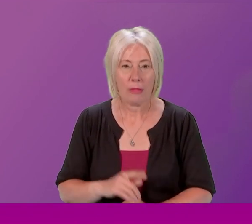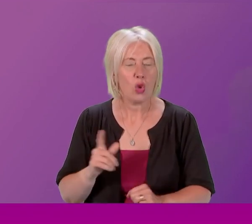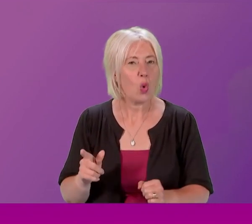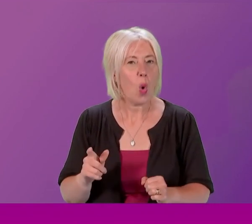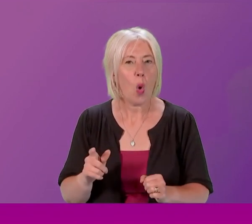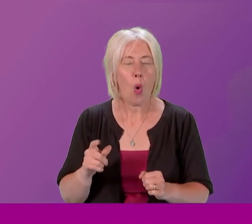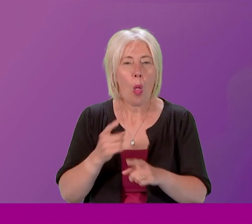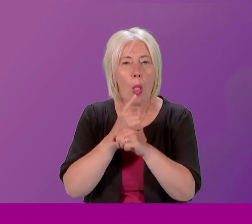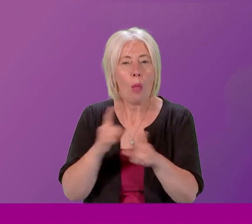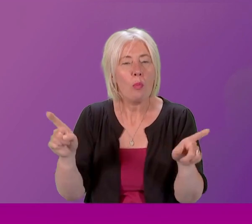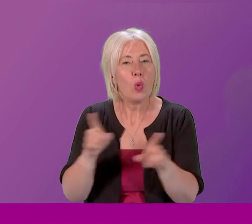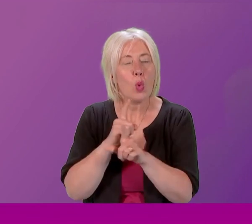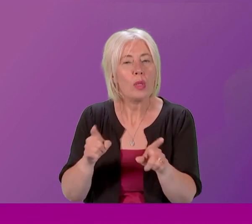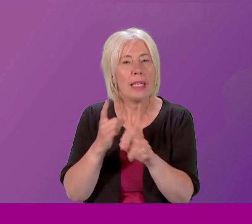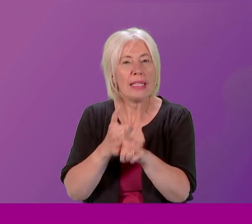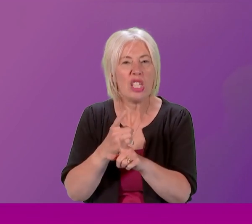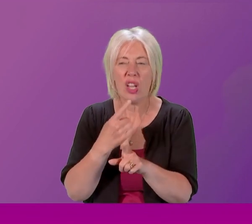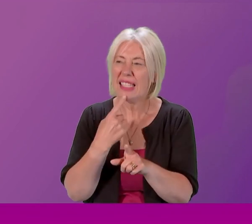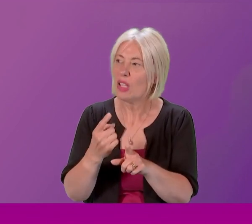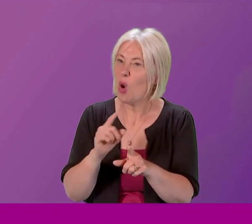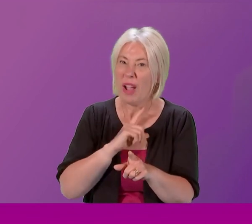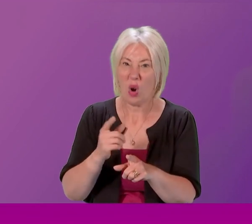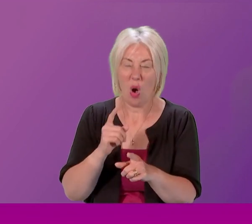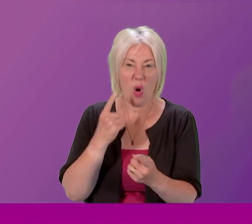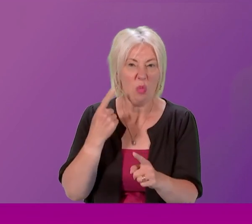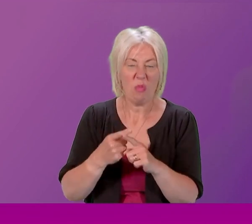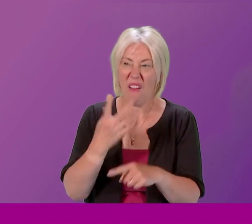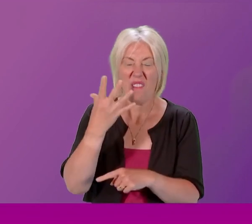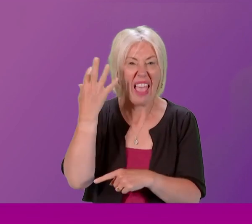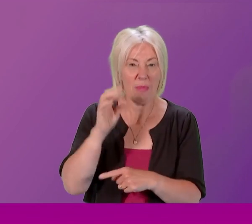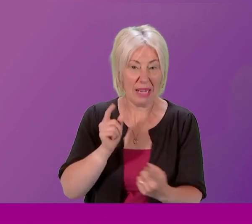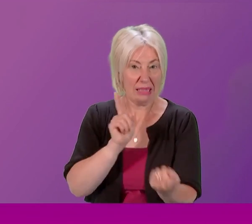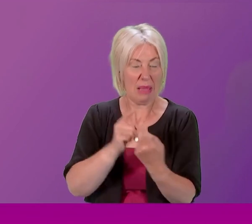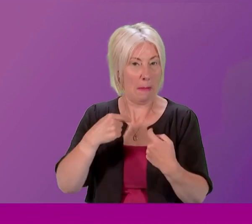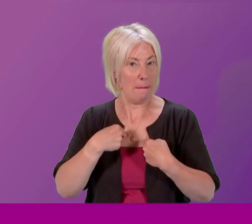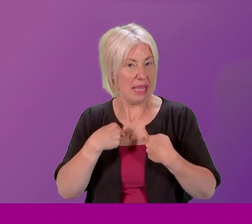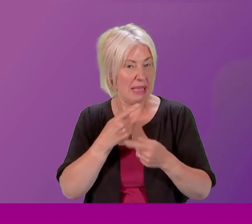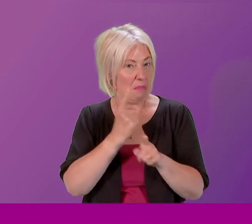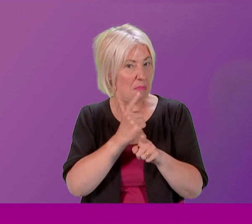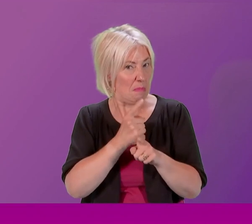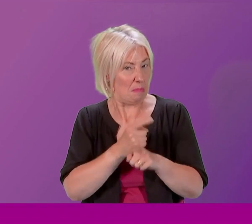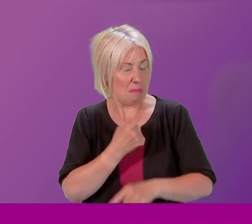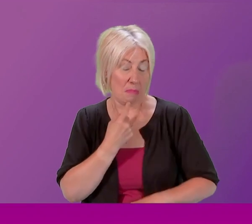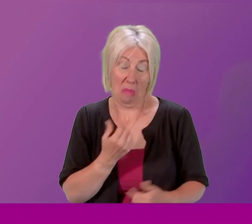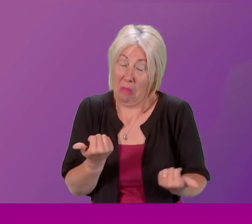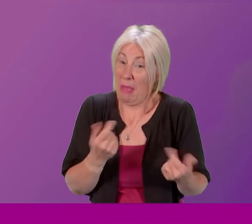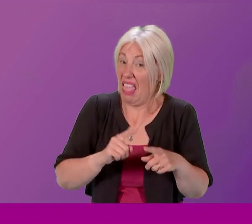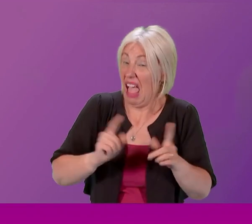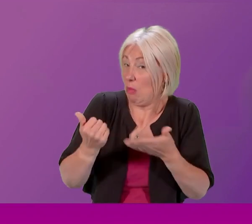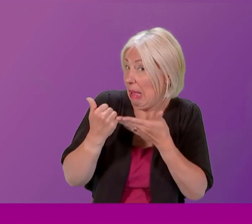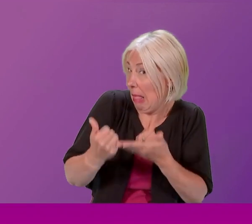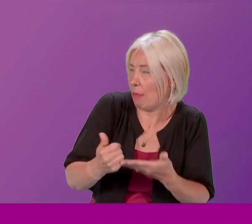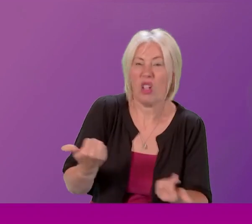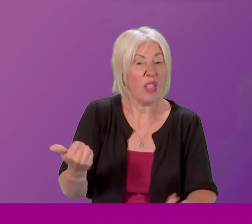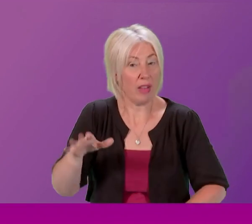just felt that, well, maybe just having a little five-minute exchange or something together might make a difference. So she came through the